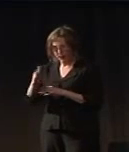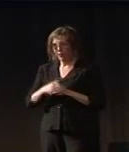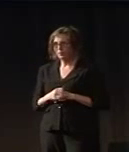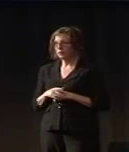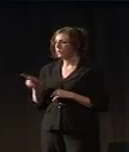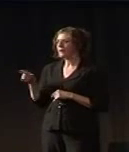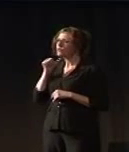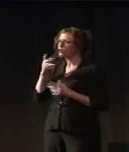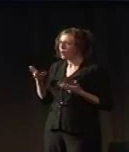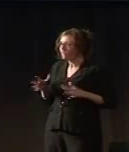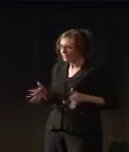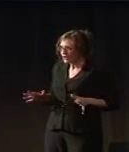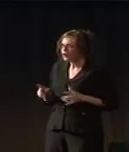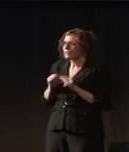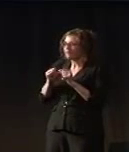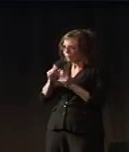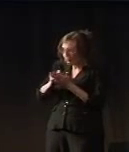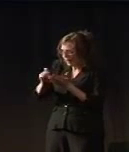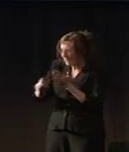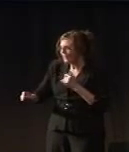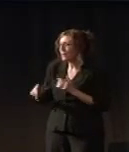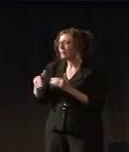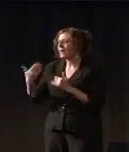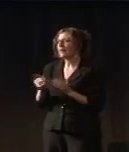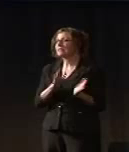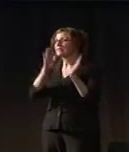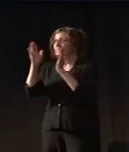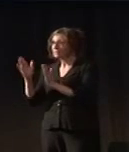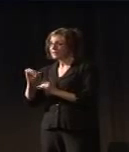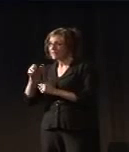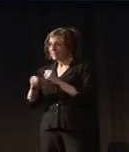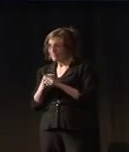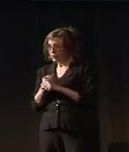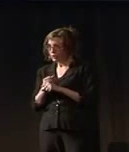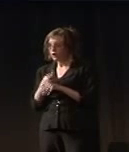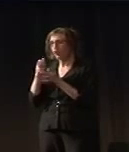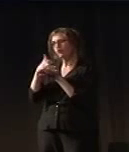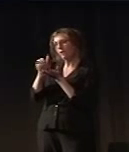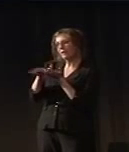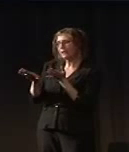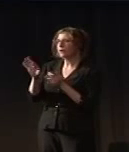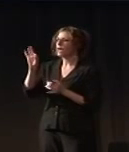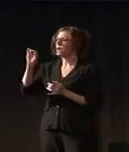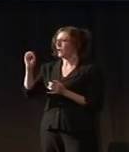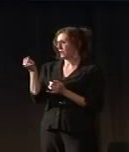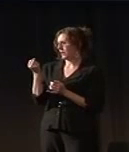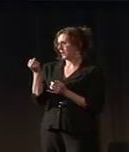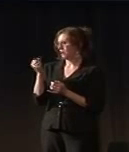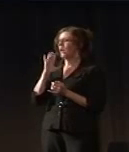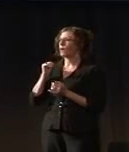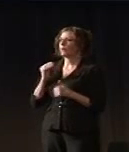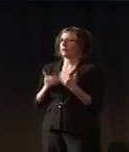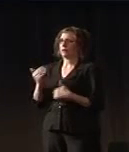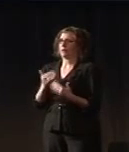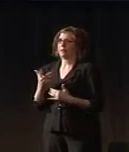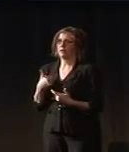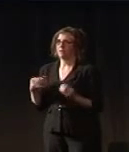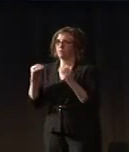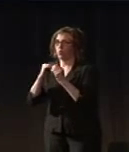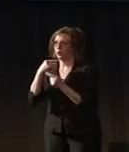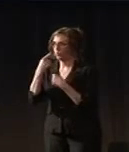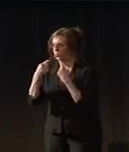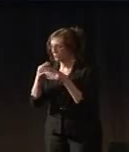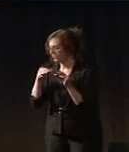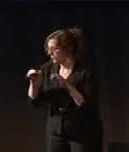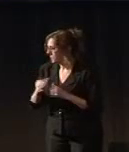next books were written over the next decade. So now we'll call this, roughly speaking, the 90s, and I will accelerate because I have more to get through. And